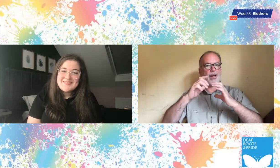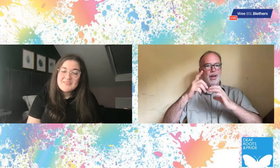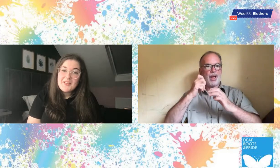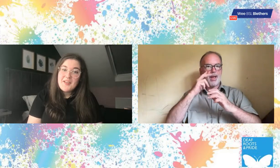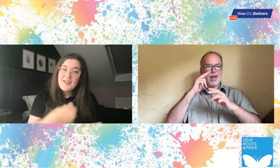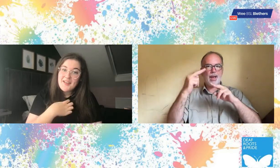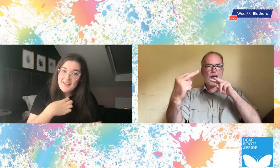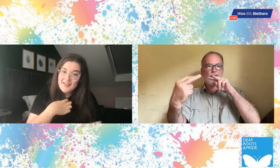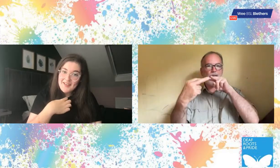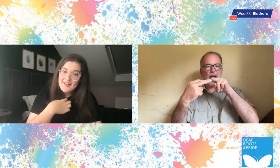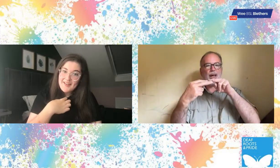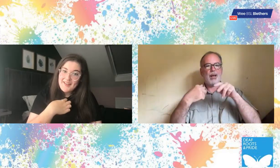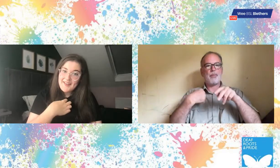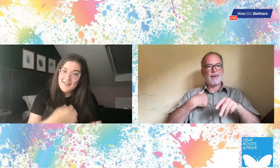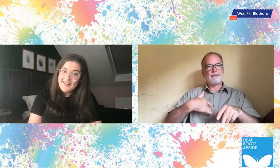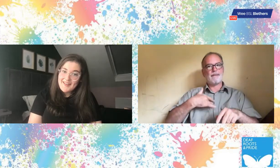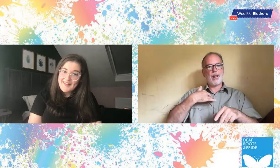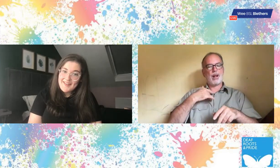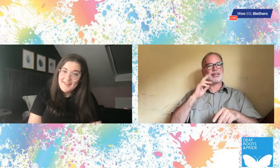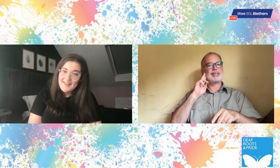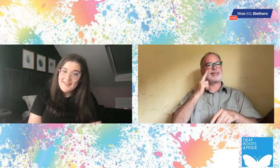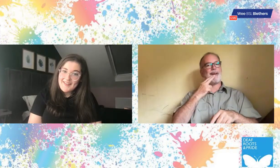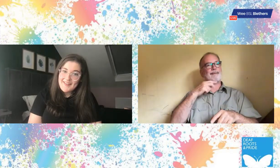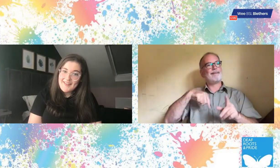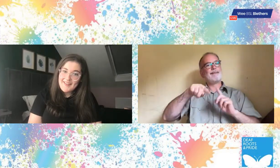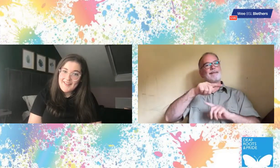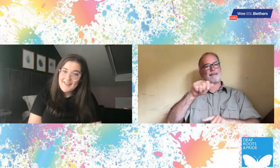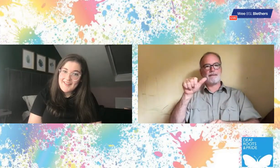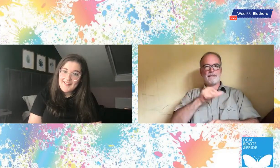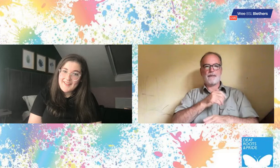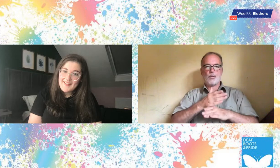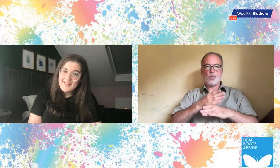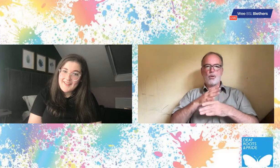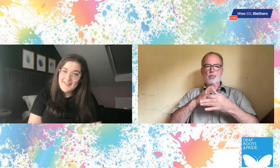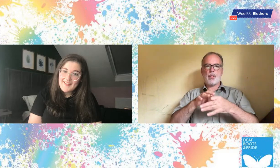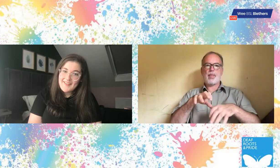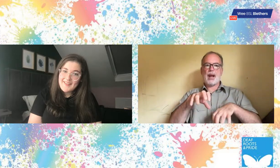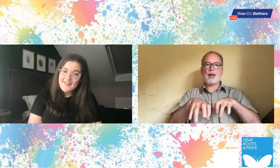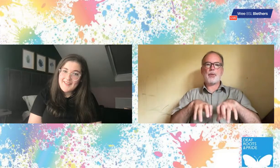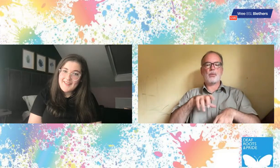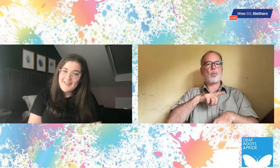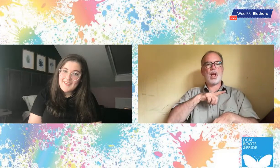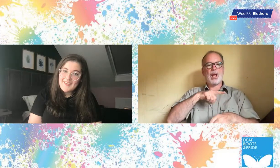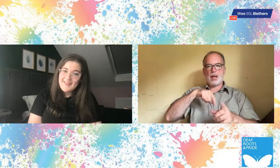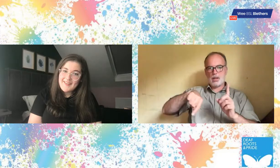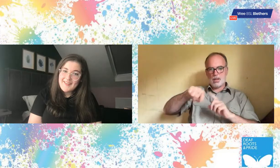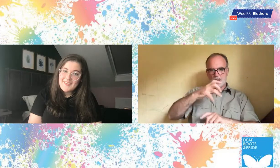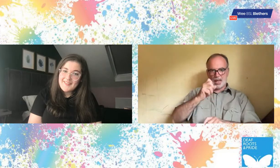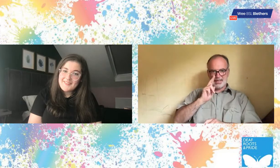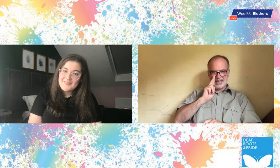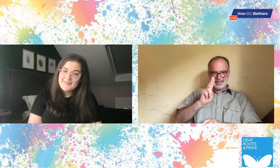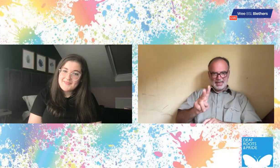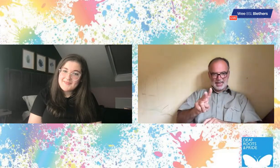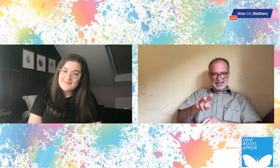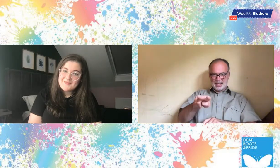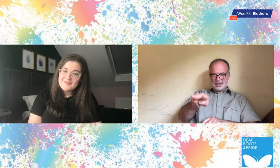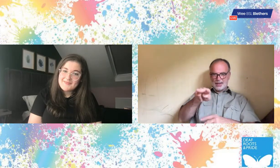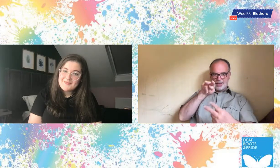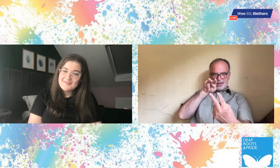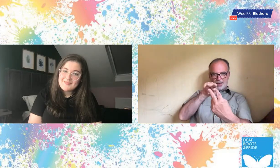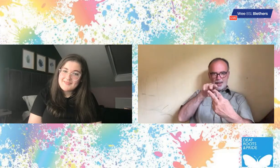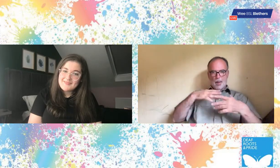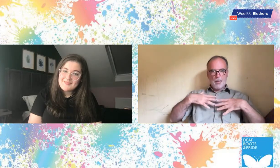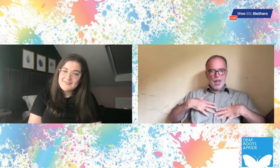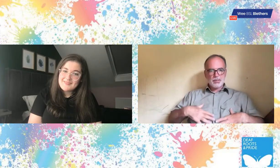animals themselves, like the lemurs, they communicate with each other. You know, and I think that Wow. deaf people, we work better